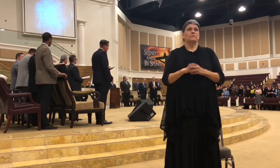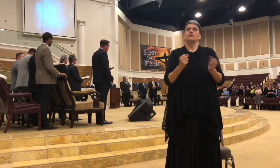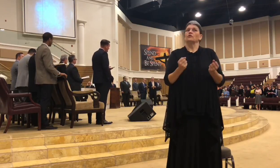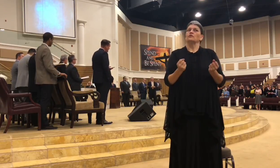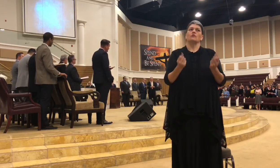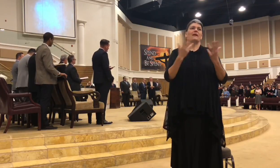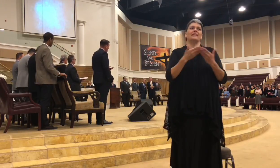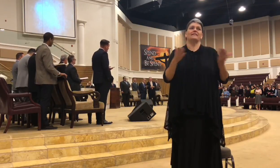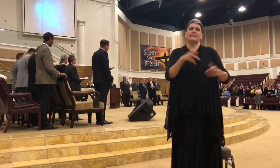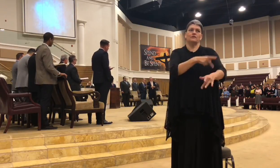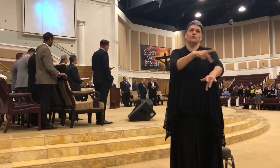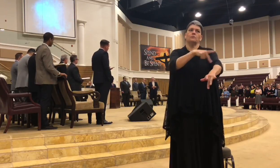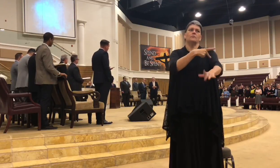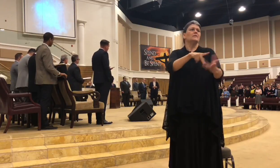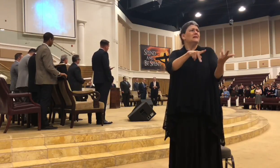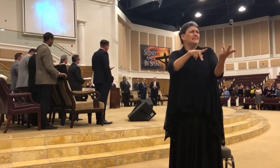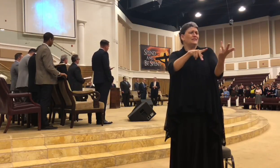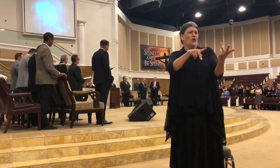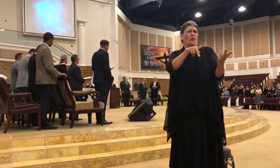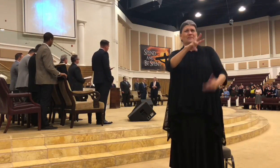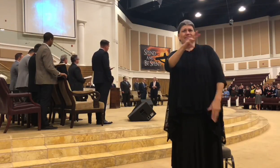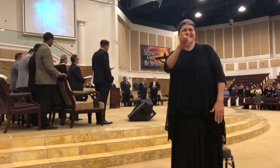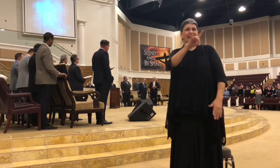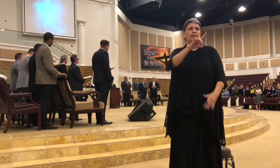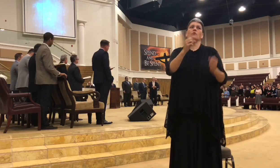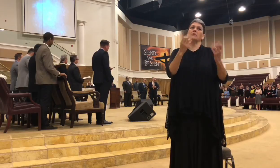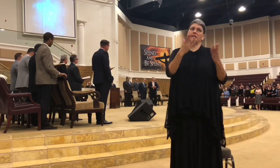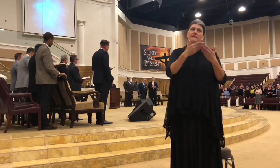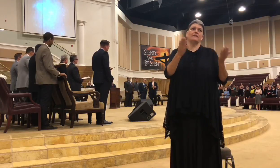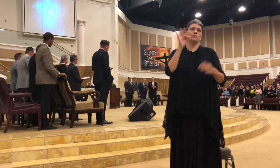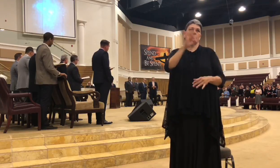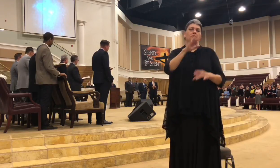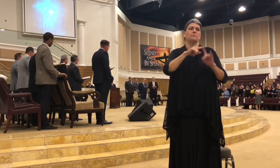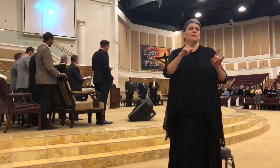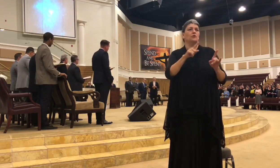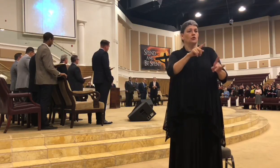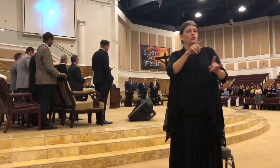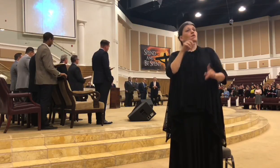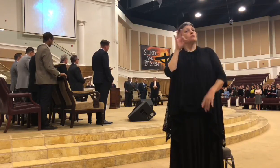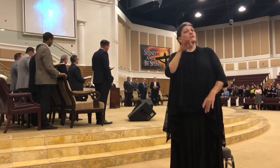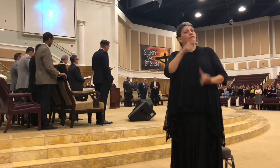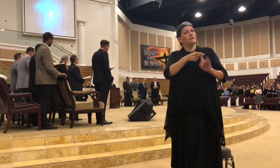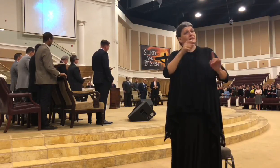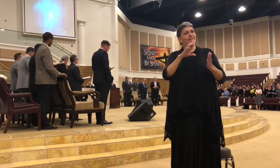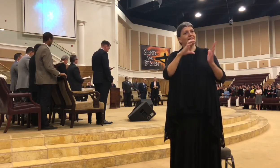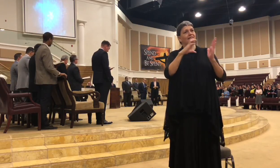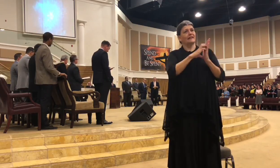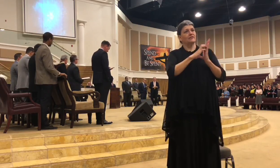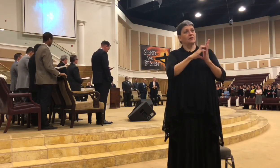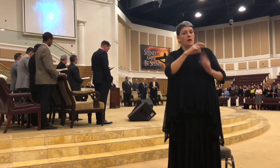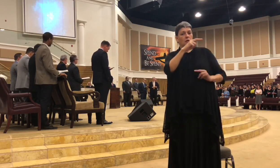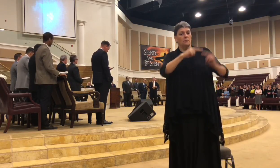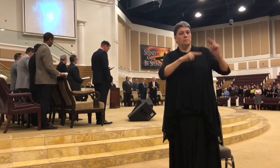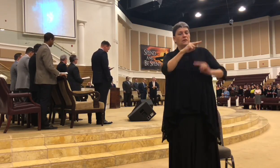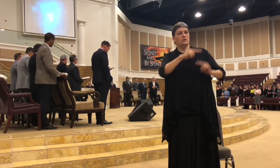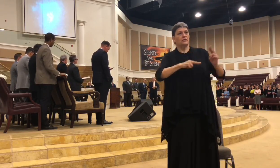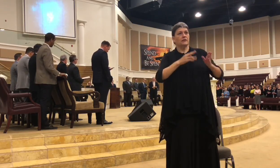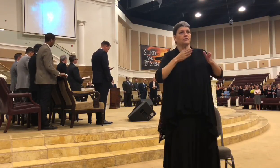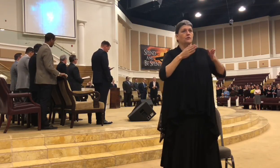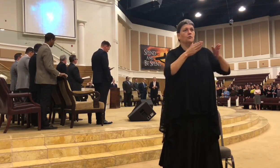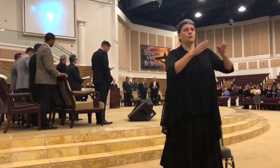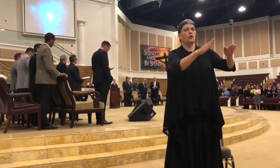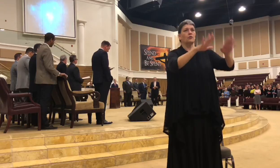preach in Psalm 68. I can't get to all of it, but I'm going to preach from this portion, and I'm going to call it Building the Road of